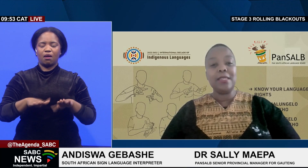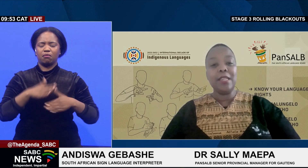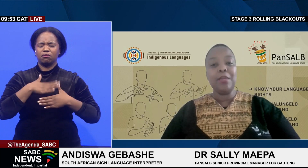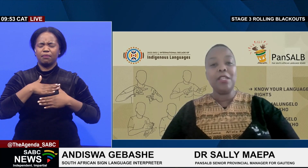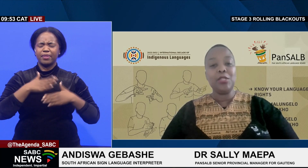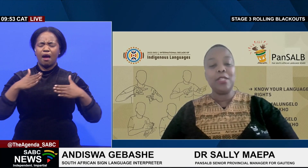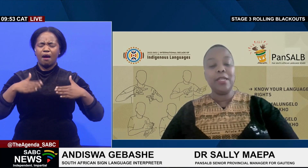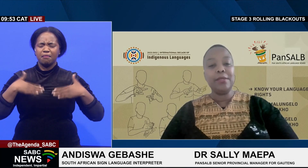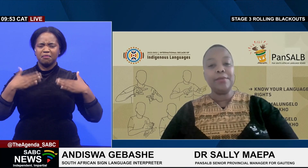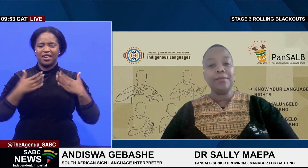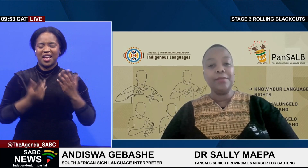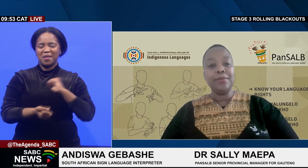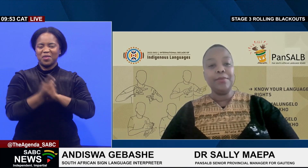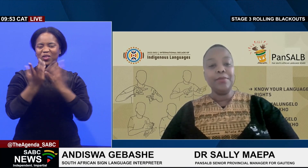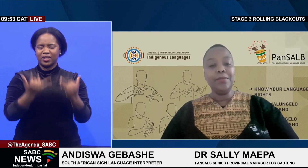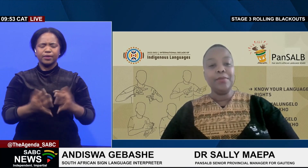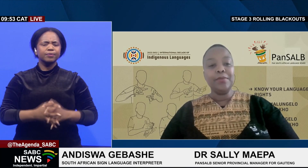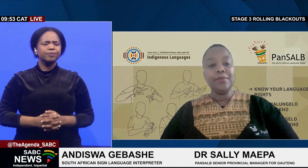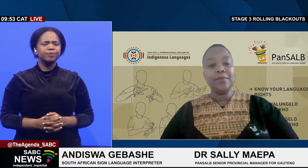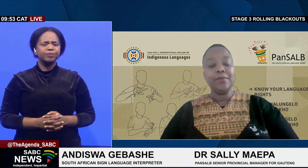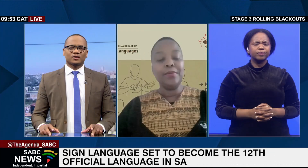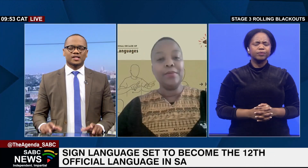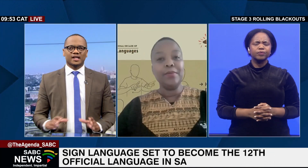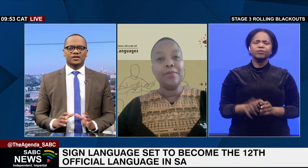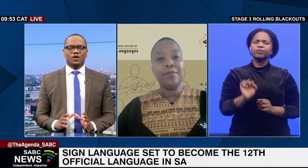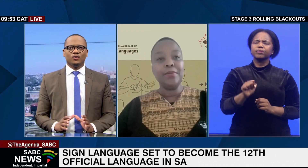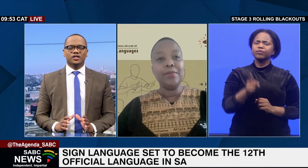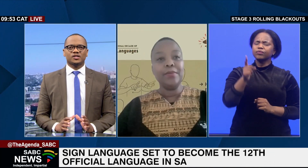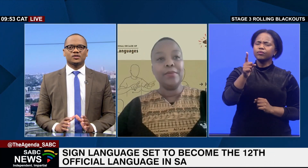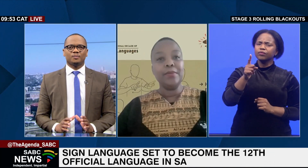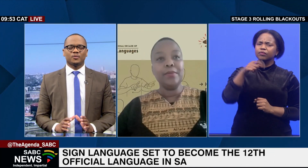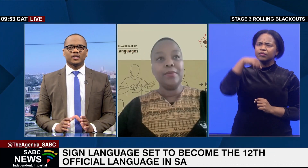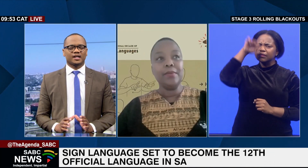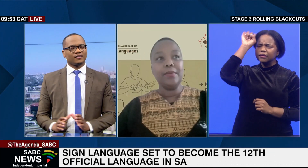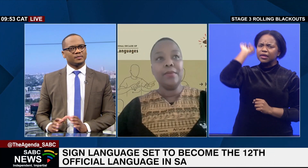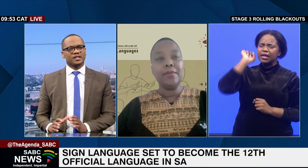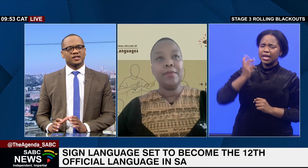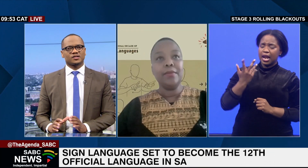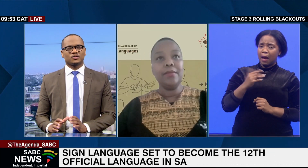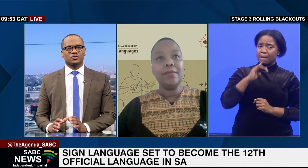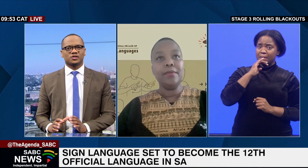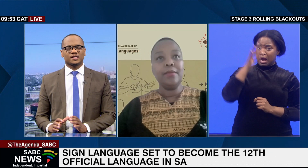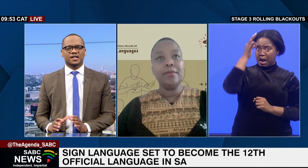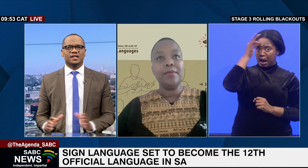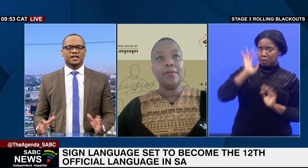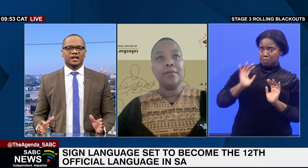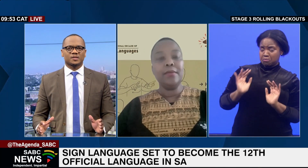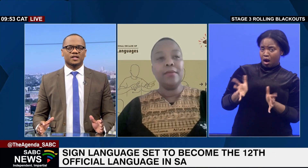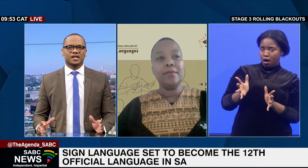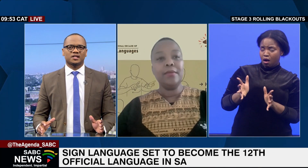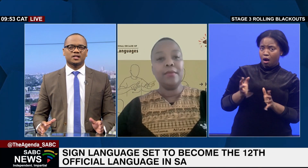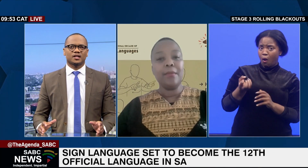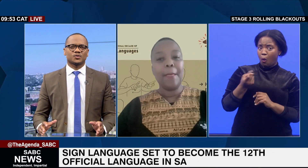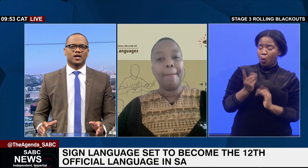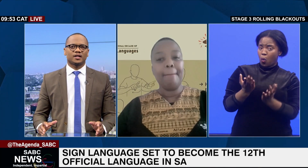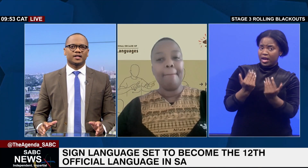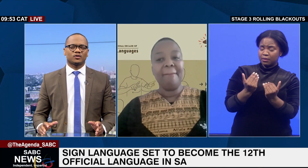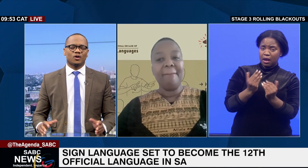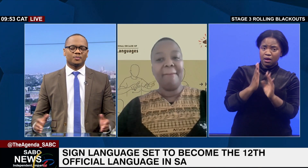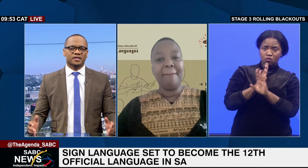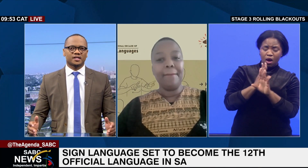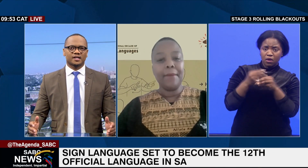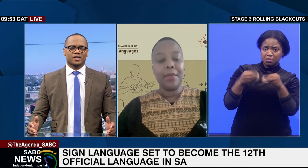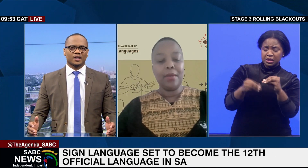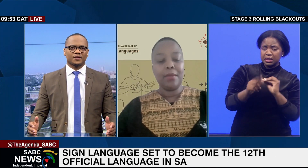this is happening today. Yeah, and Doctor, does it only stop with government institutions? Is there an expectation as well